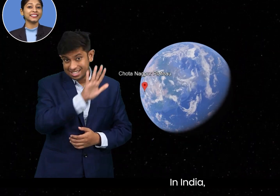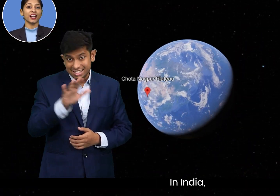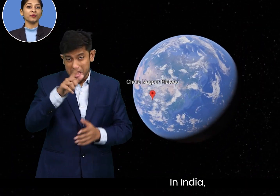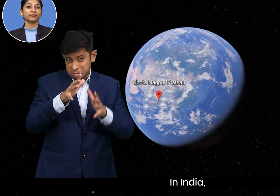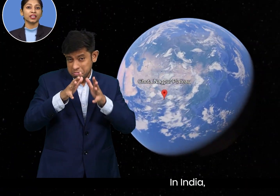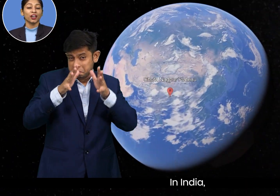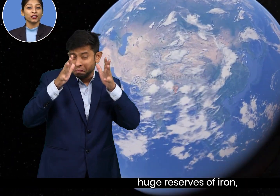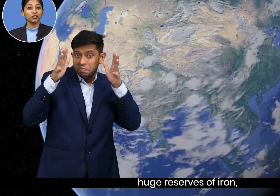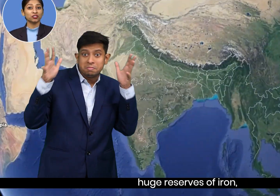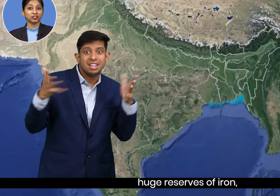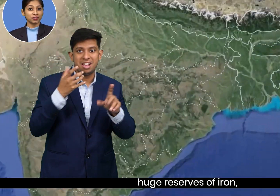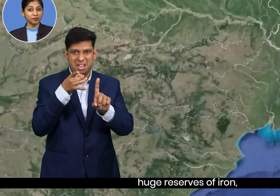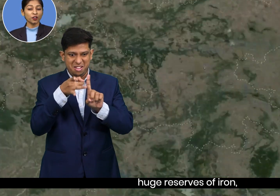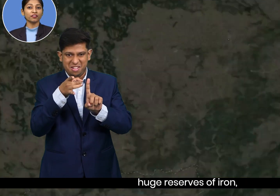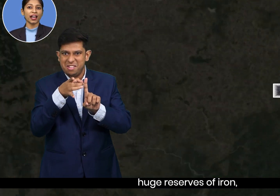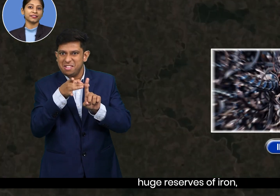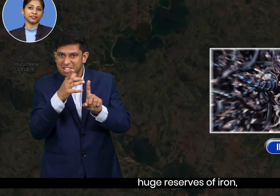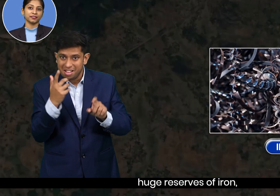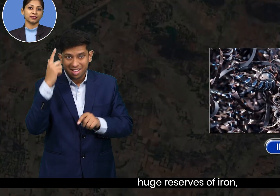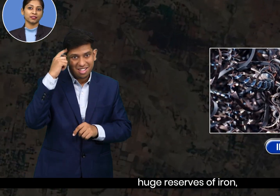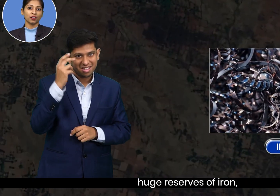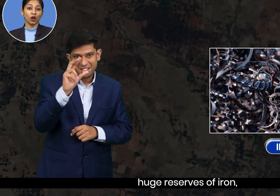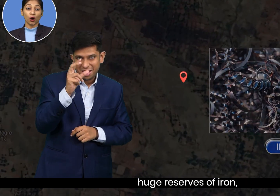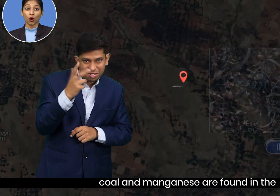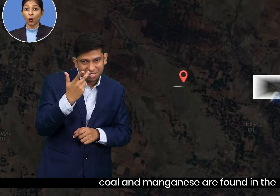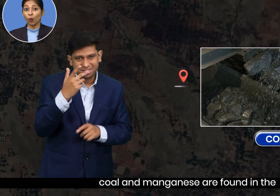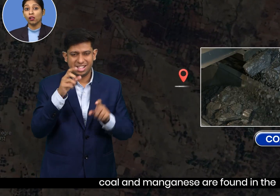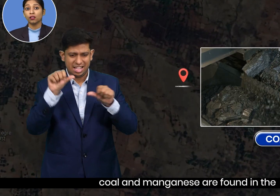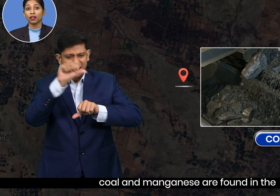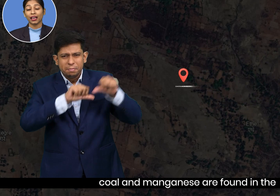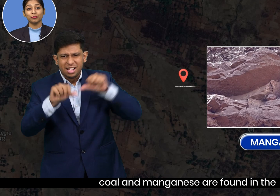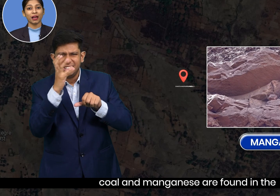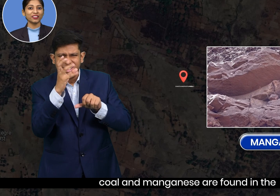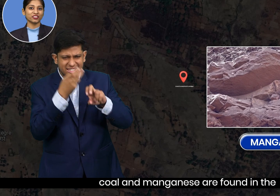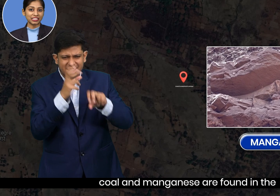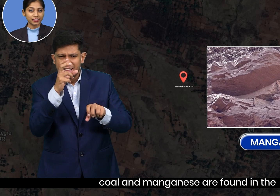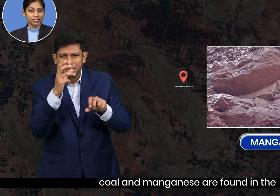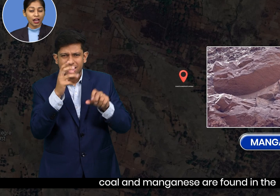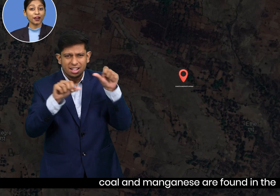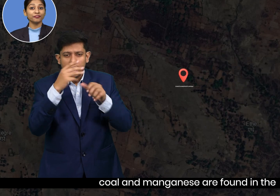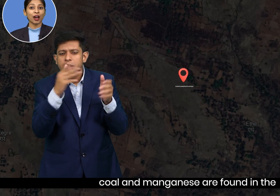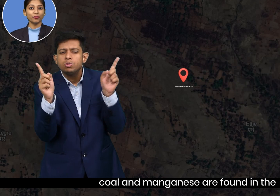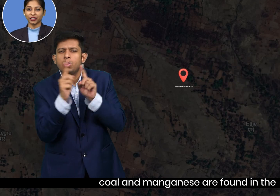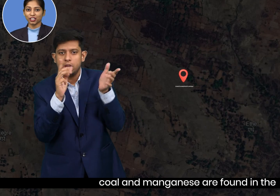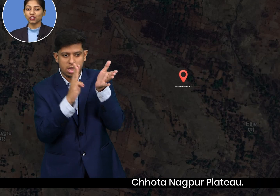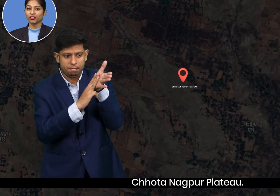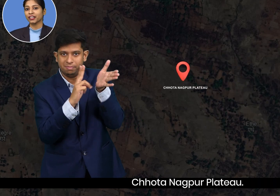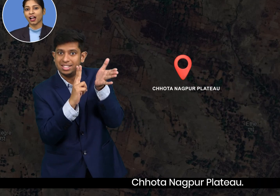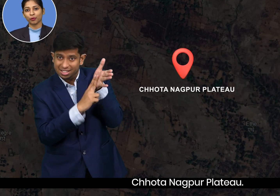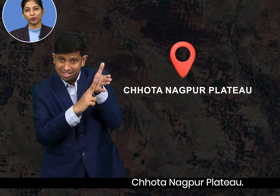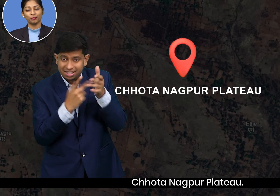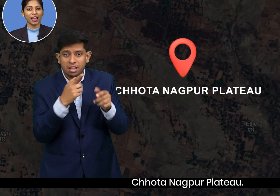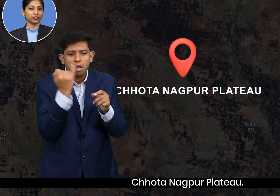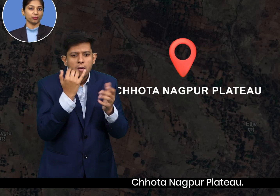In India, huge reserves of iron, coal and manganese are found in the